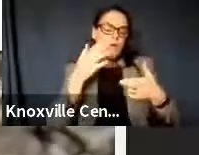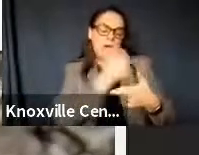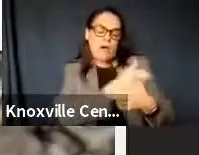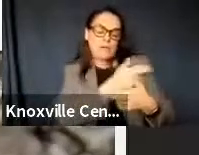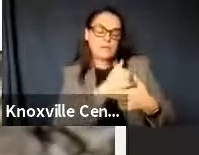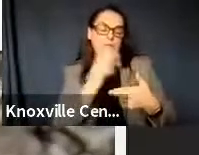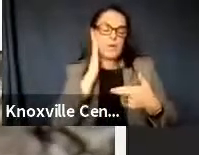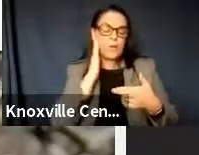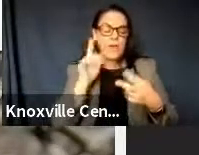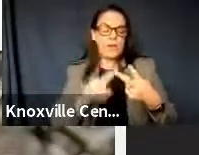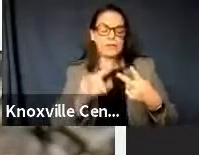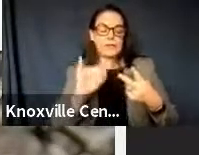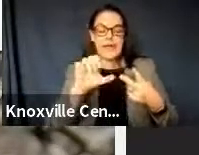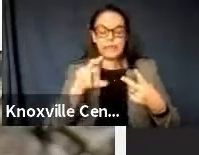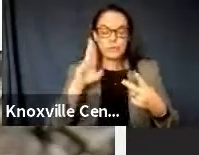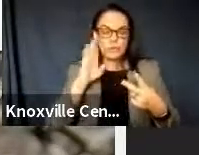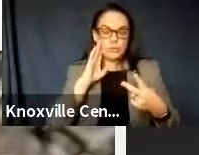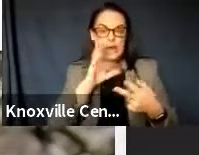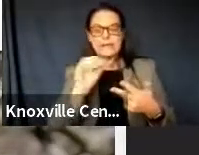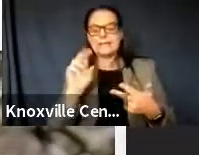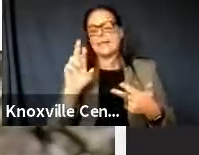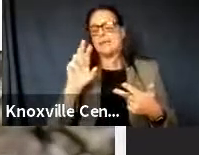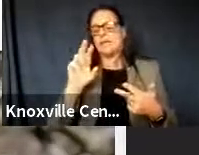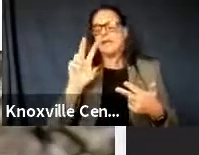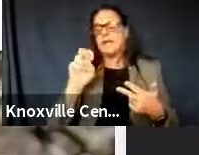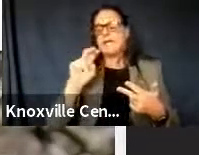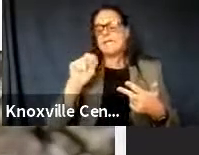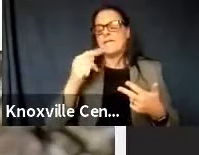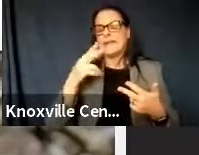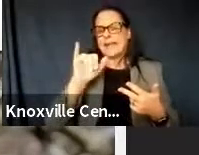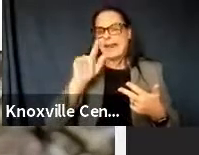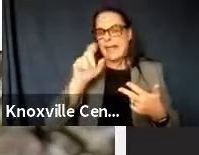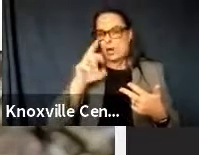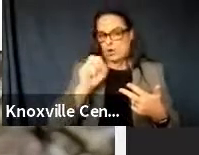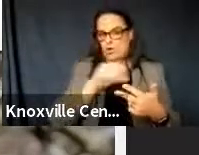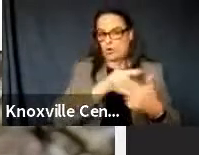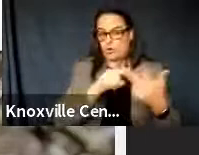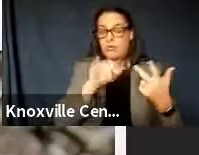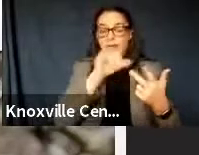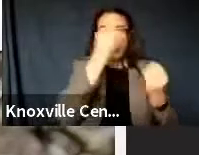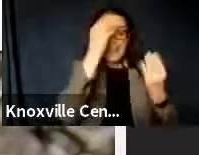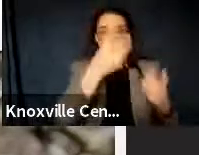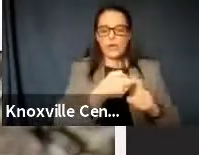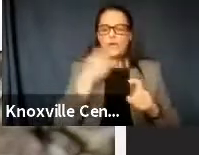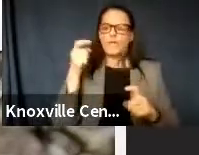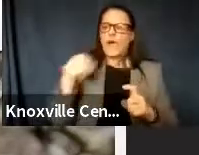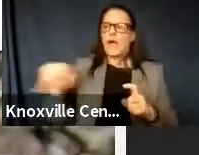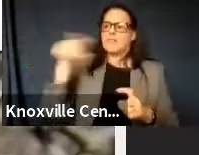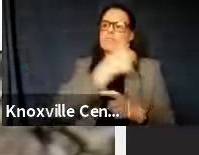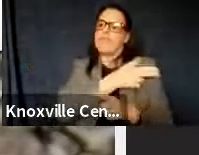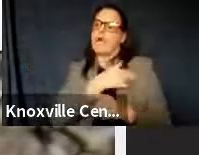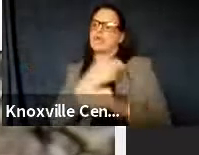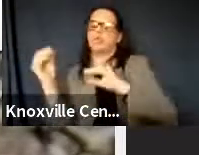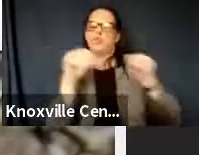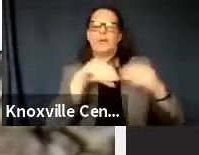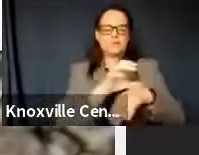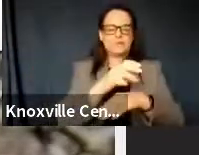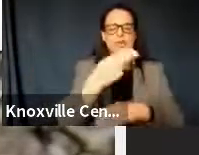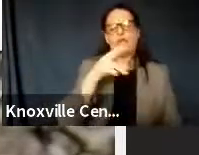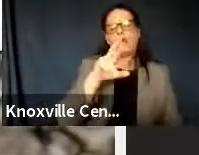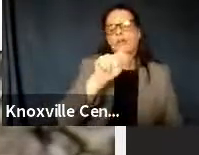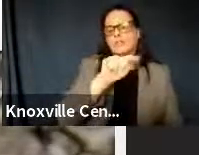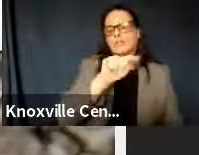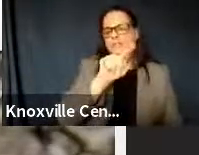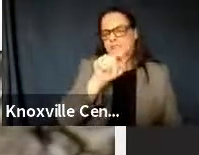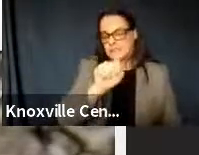hospital partners. These data are gathered from information hospitals put into the Tennessee Healthcare Resource Tracking System, and it may reflect Knox